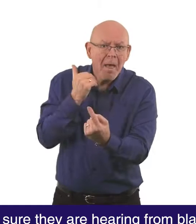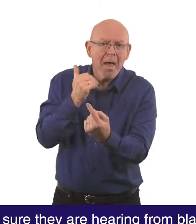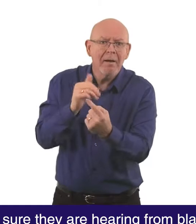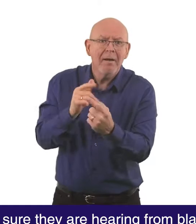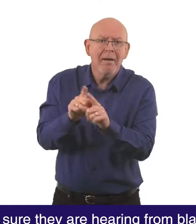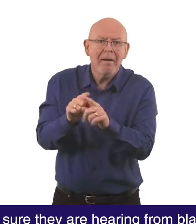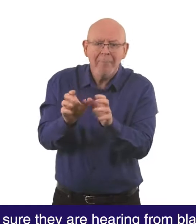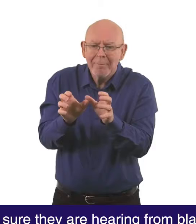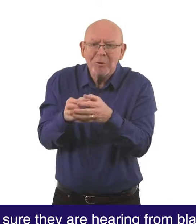groups,